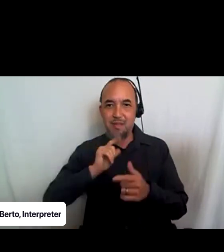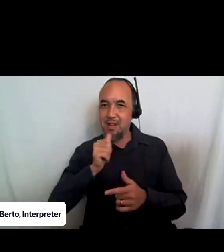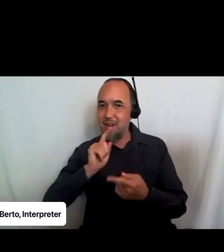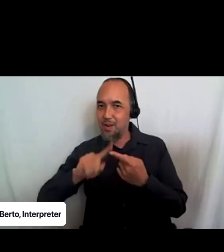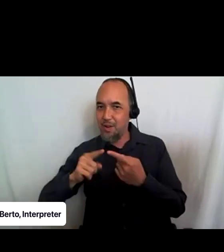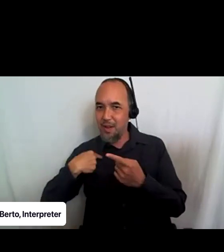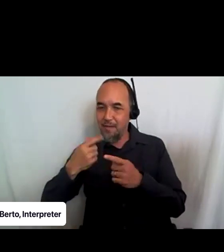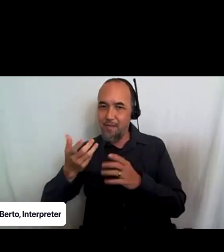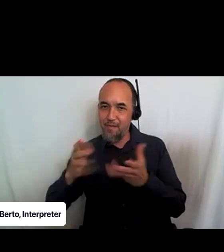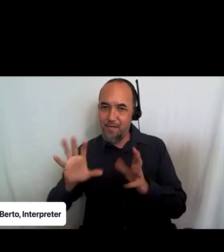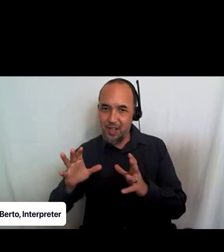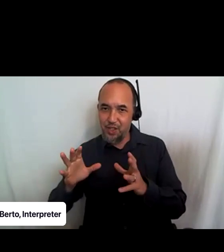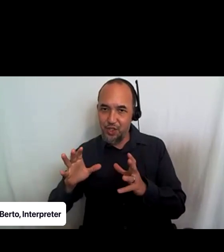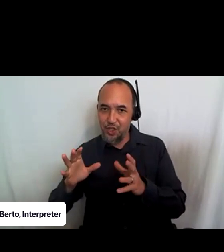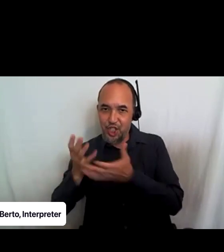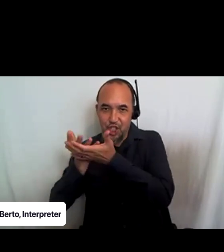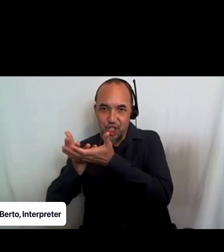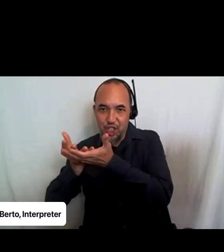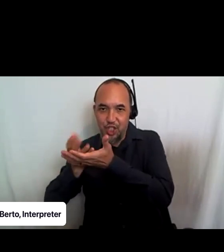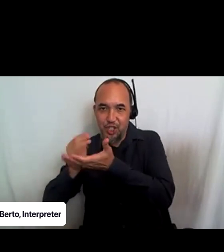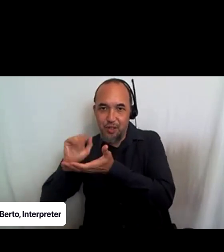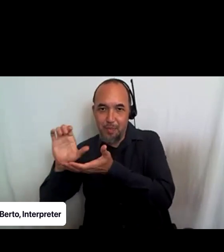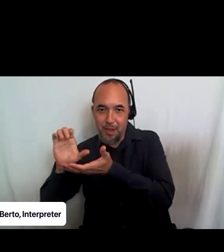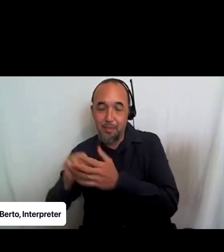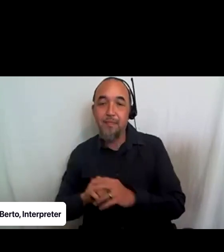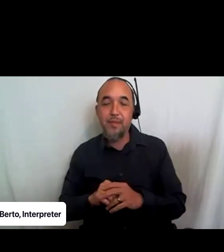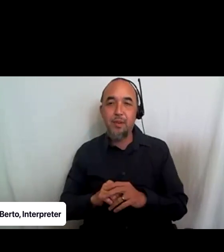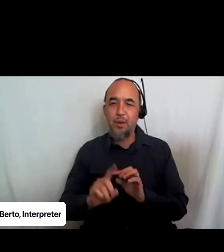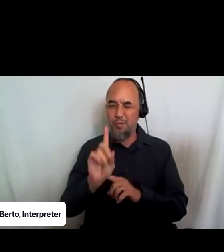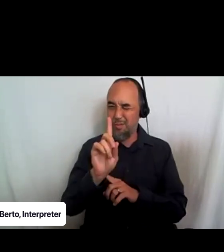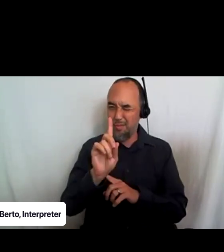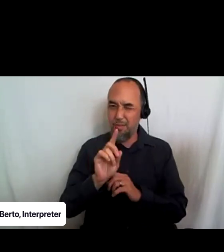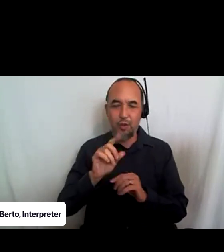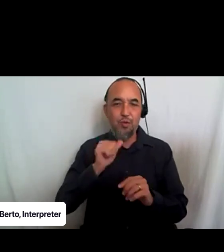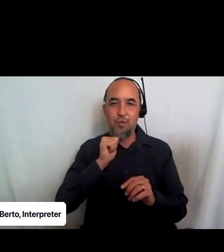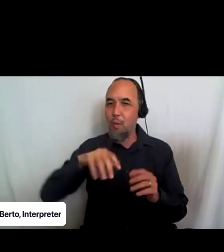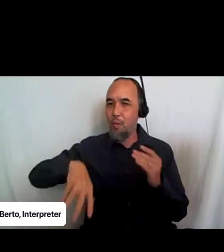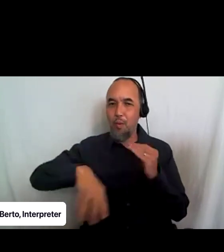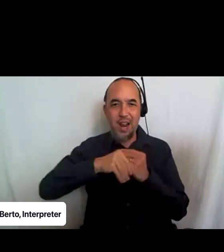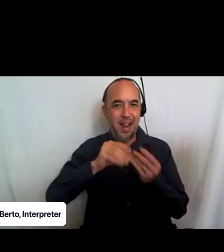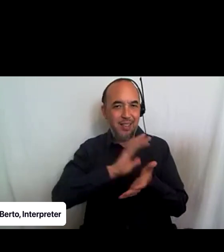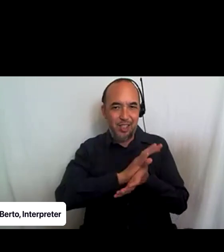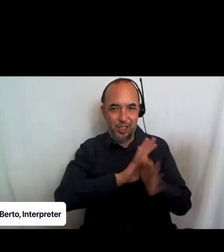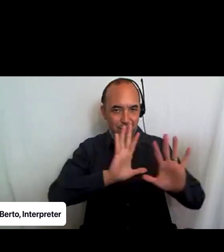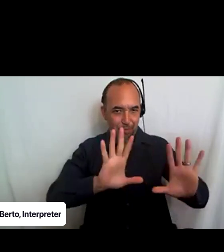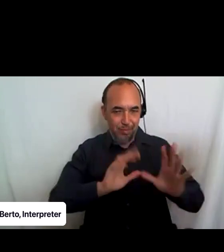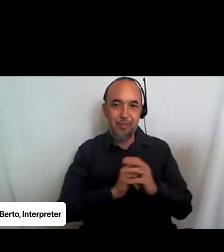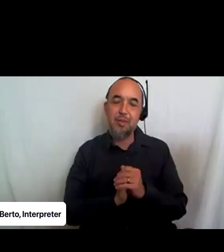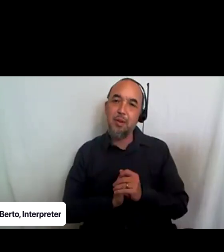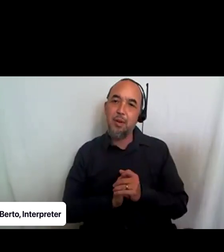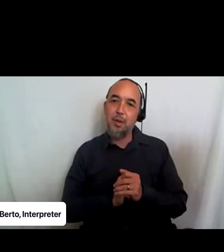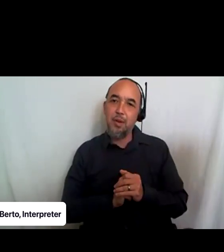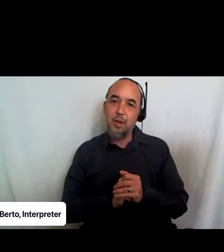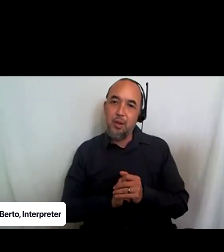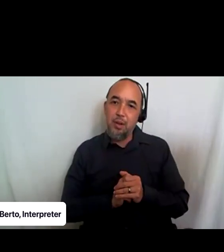also, it takes time, it takes a second. So just hold off on adding the cheese if you're with me. And just whisk it